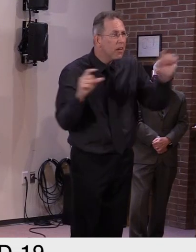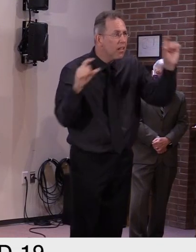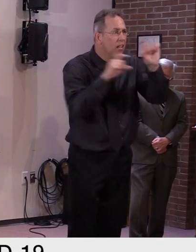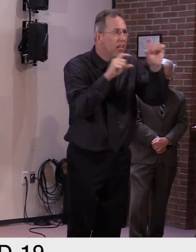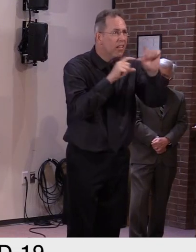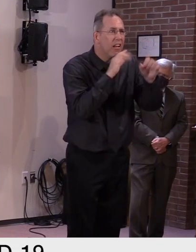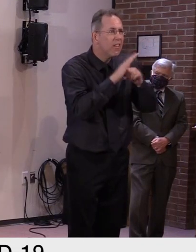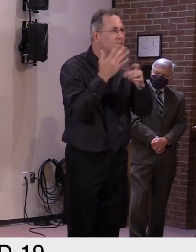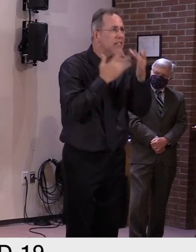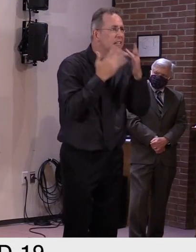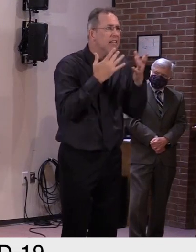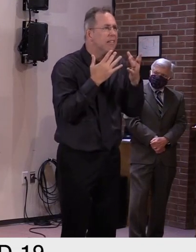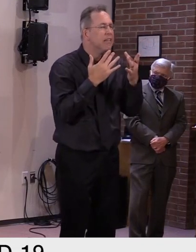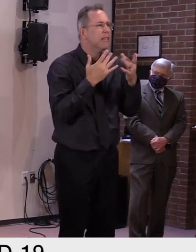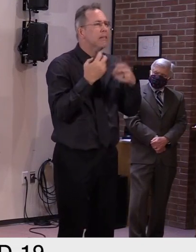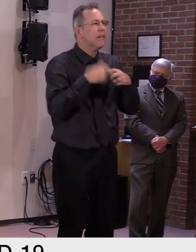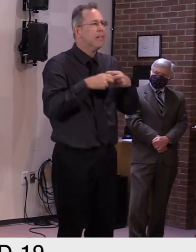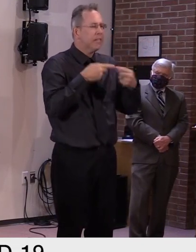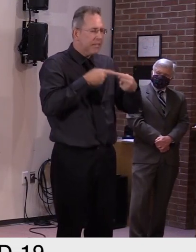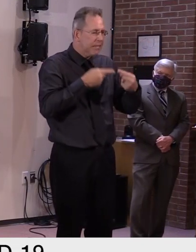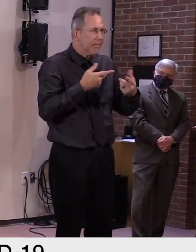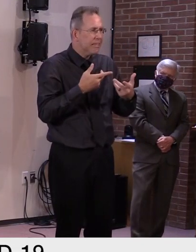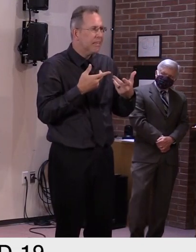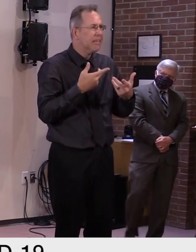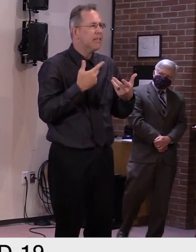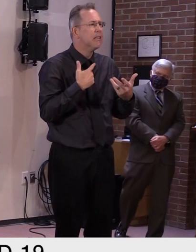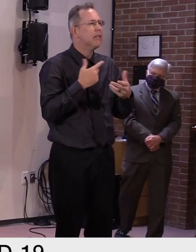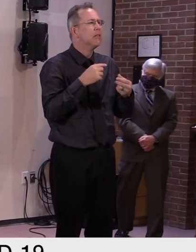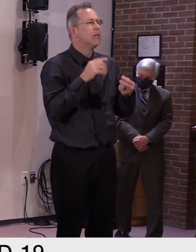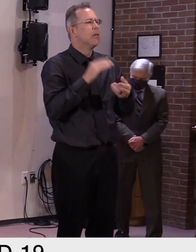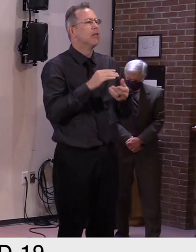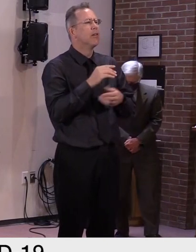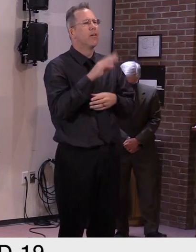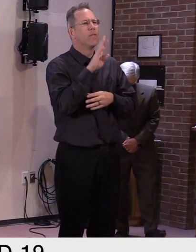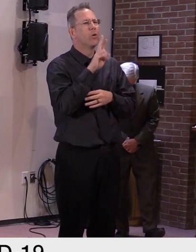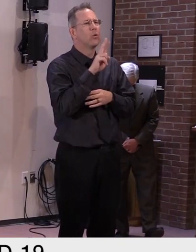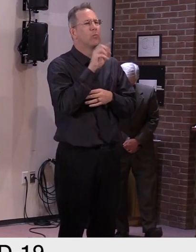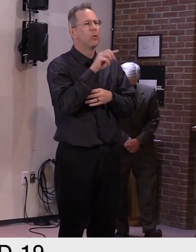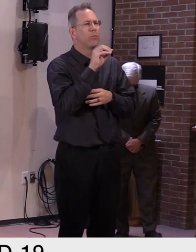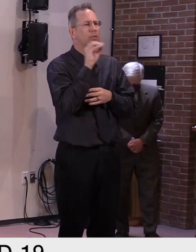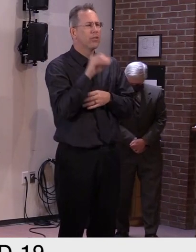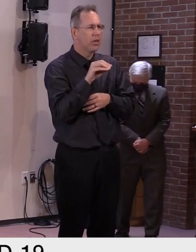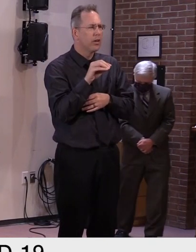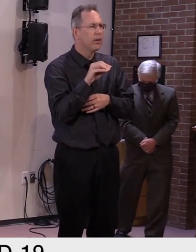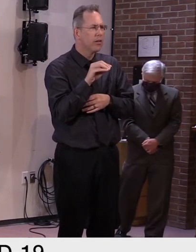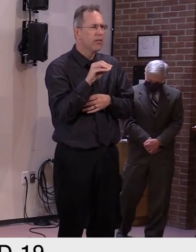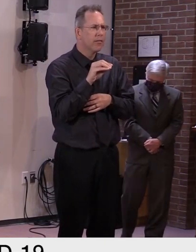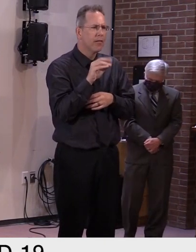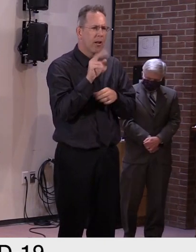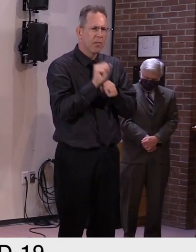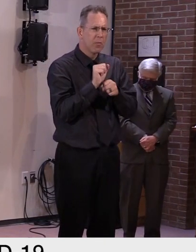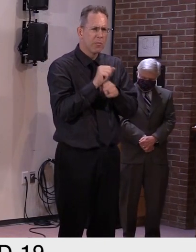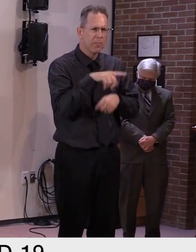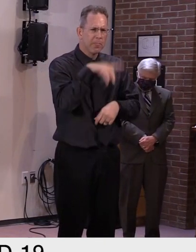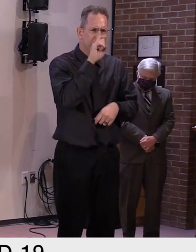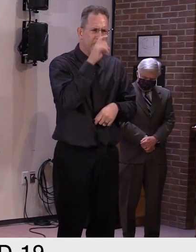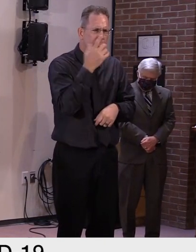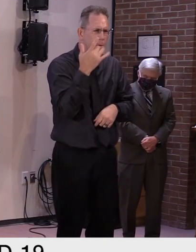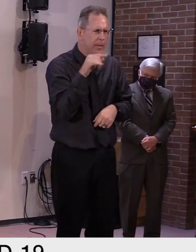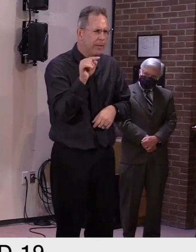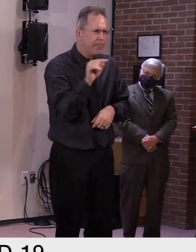know. I don't have a quick answer for you. Certainly we could look into it a little bit further, but I don't think it's